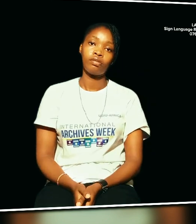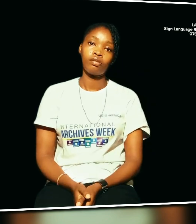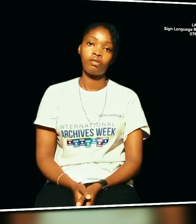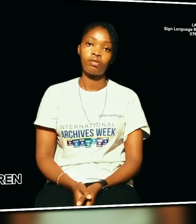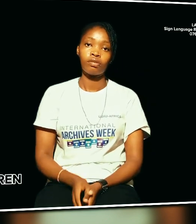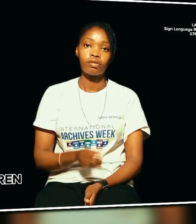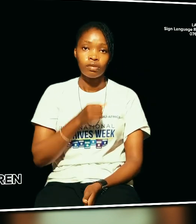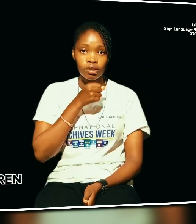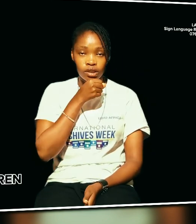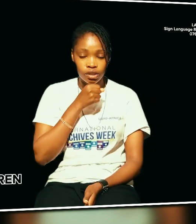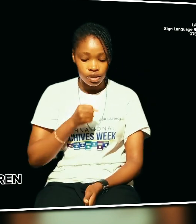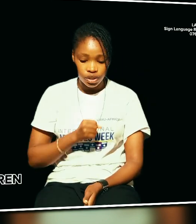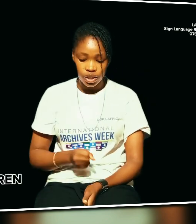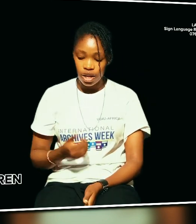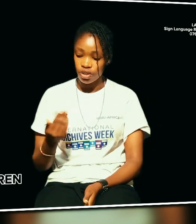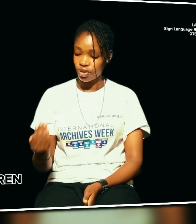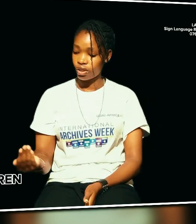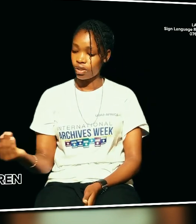grandchildren,